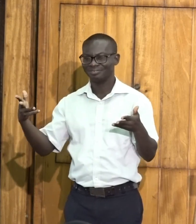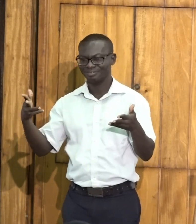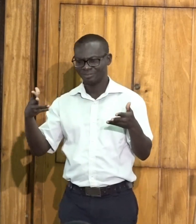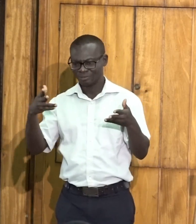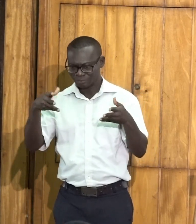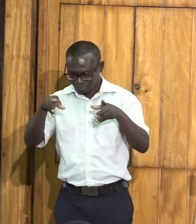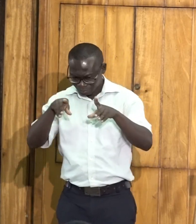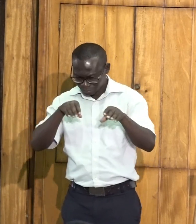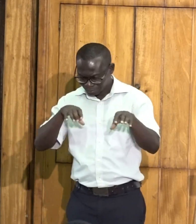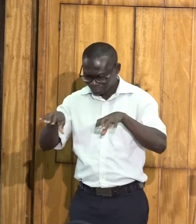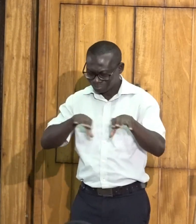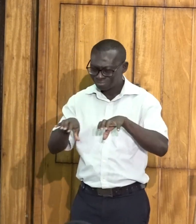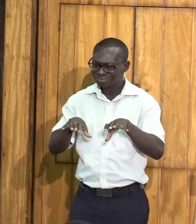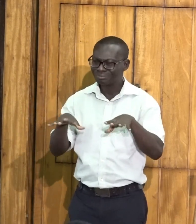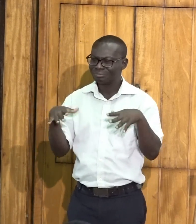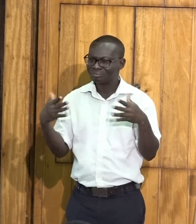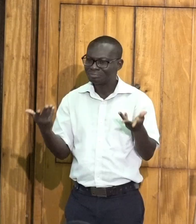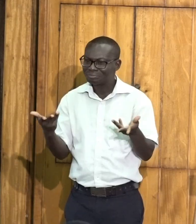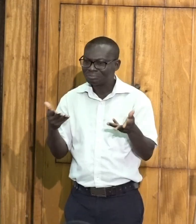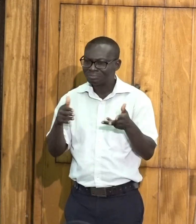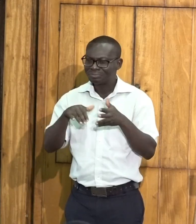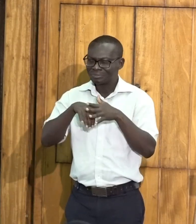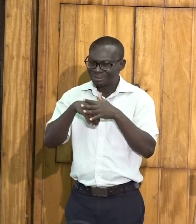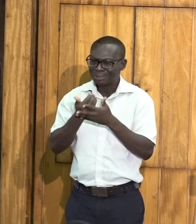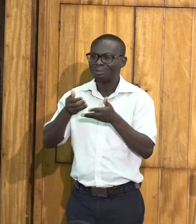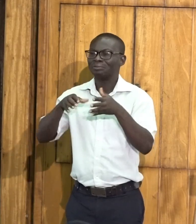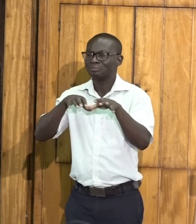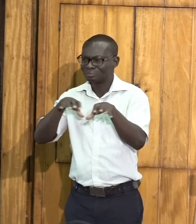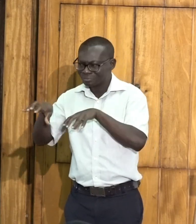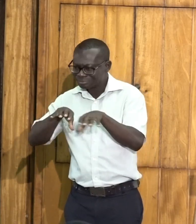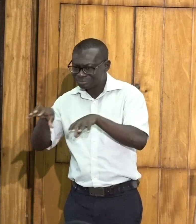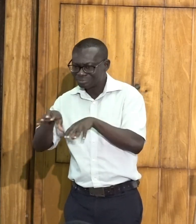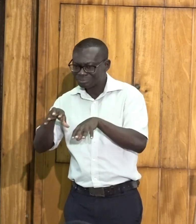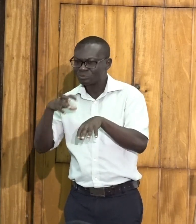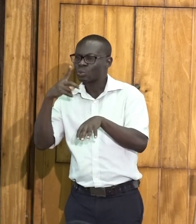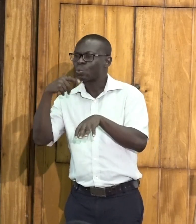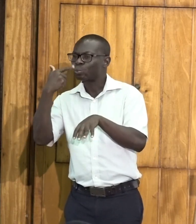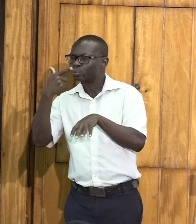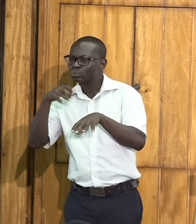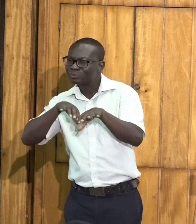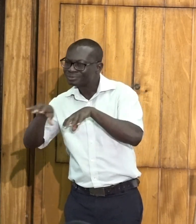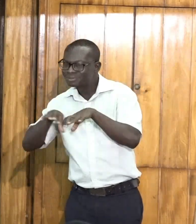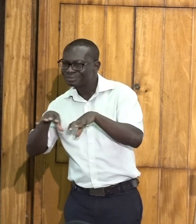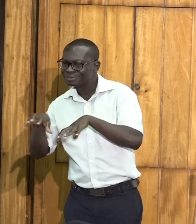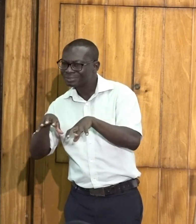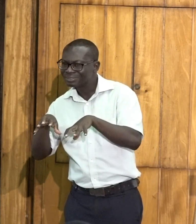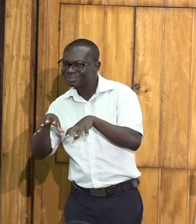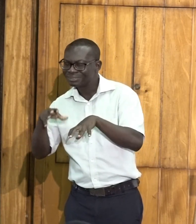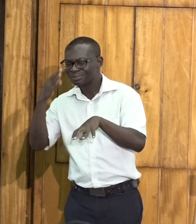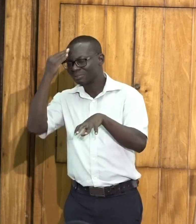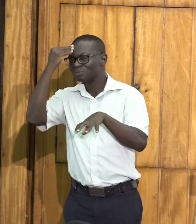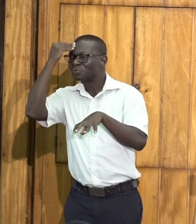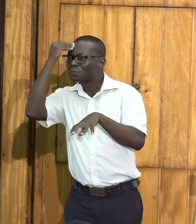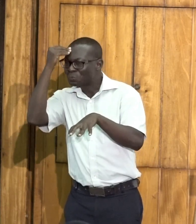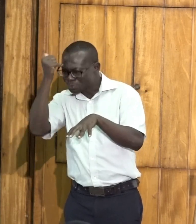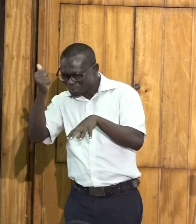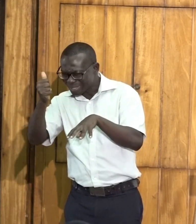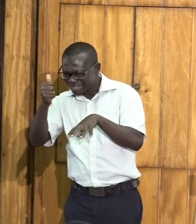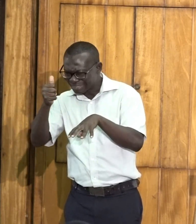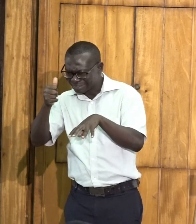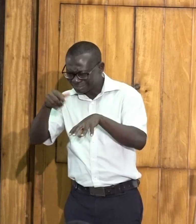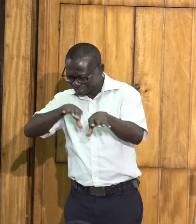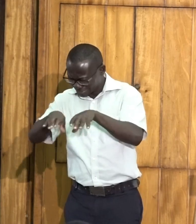done, looking at how it's being done, who is doing what, and why is it being done that